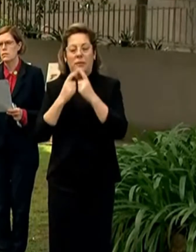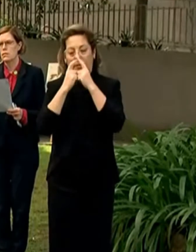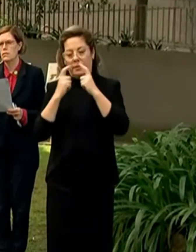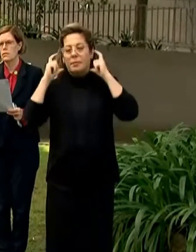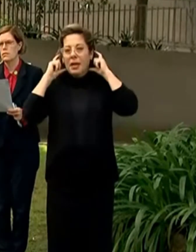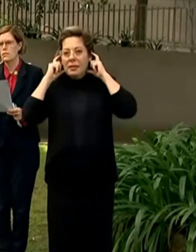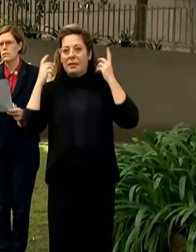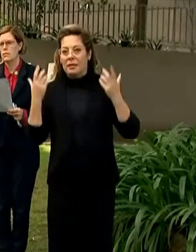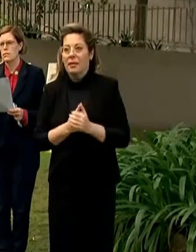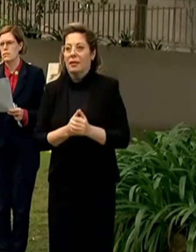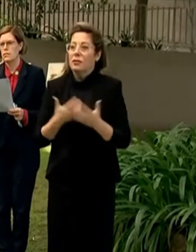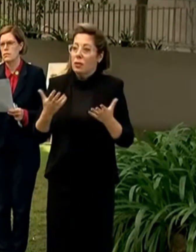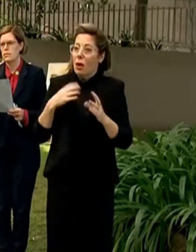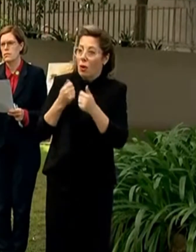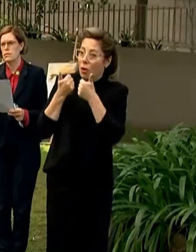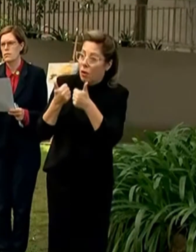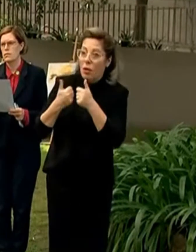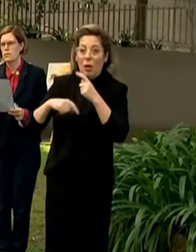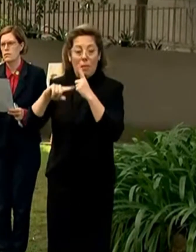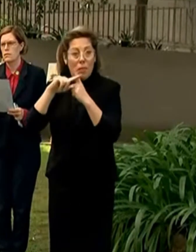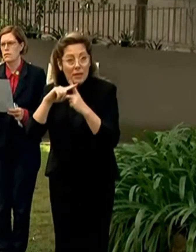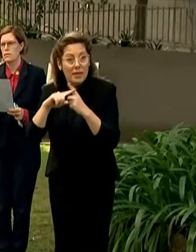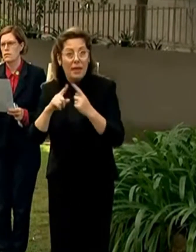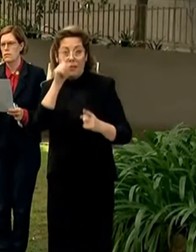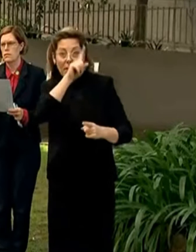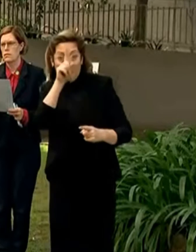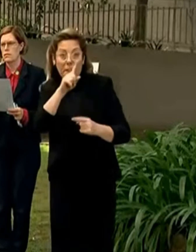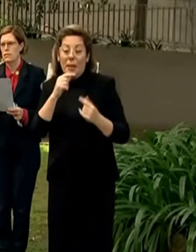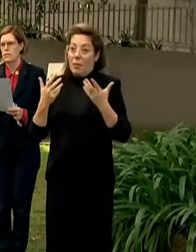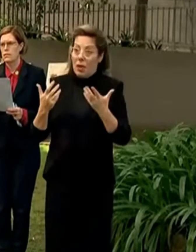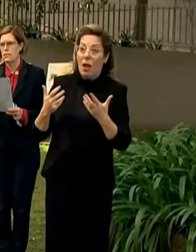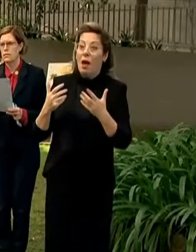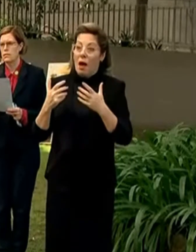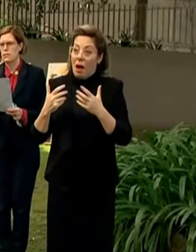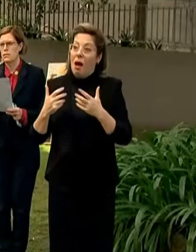are taking that extra level of caution, because as I said, if we get through the next few weeks,